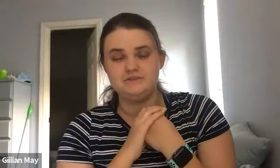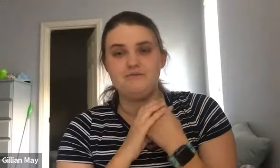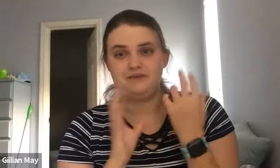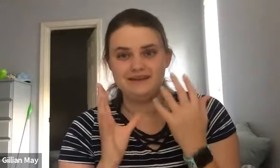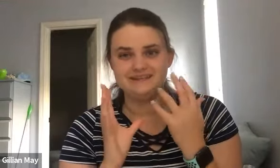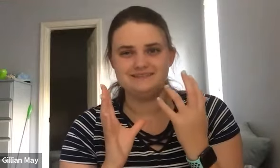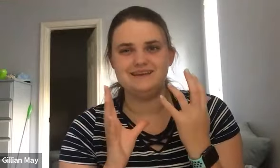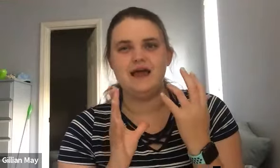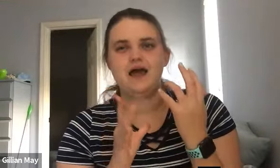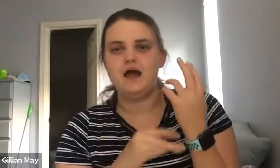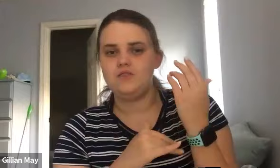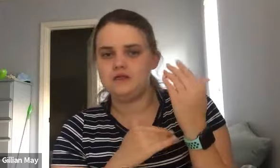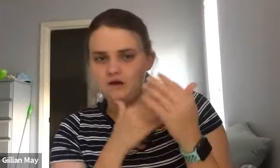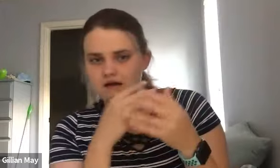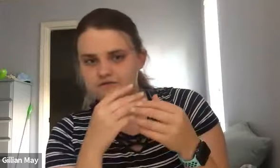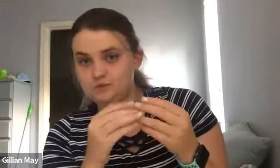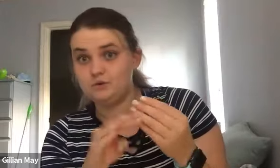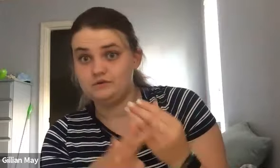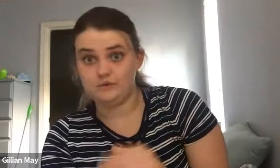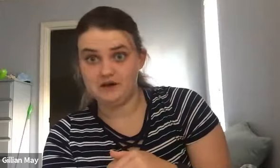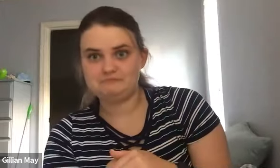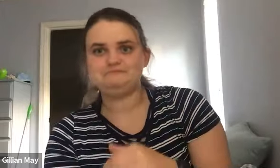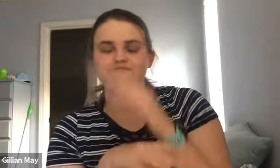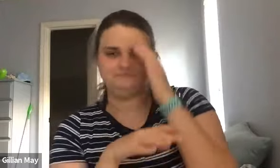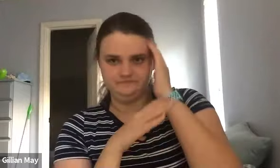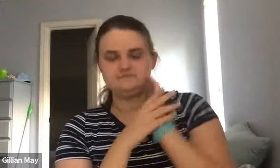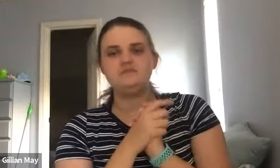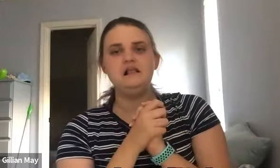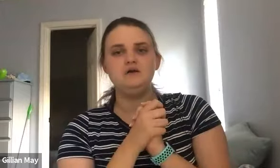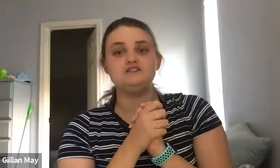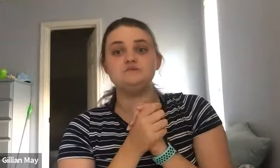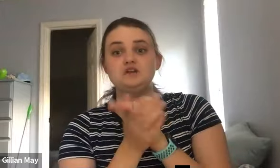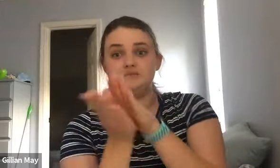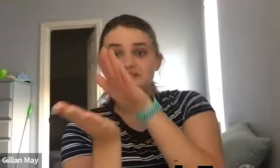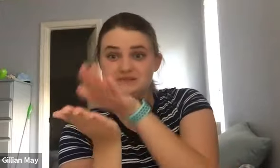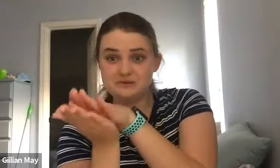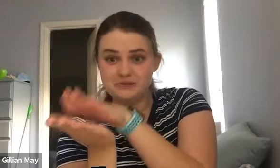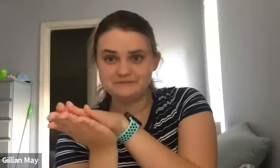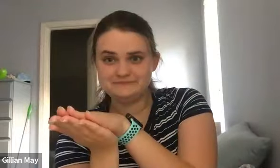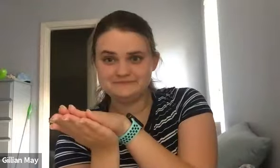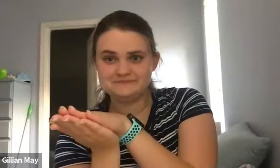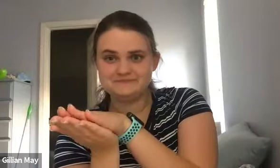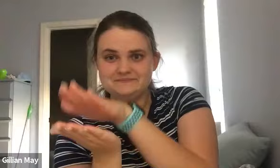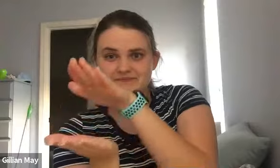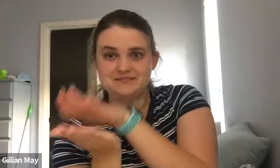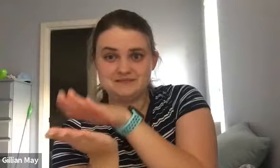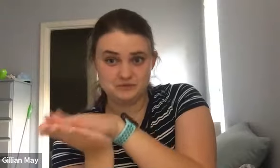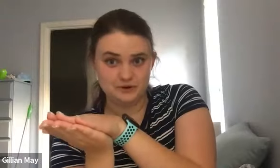about place, and then I'll add a few more before we go. Okay, so we started with school.